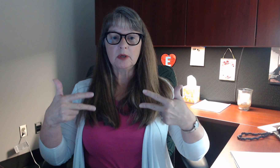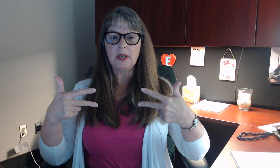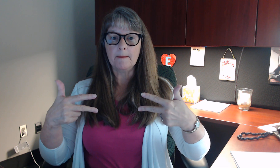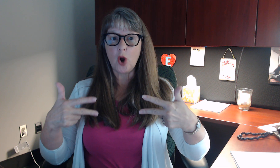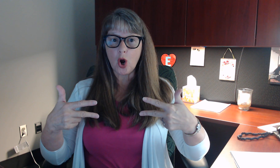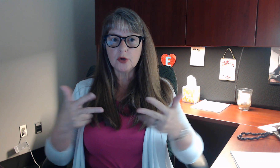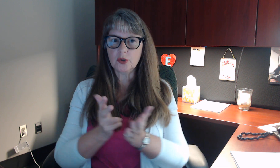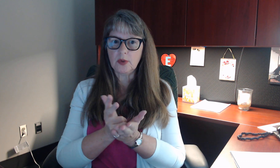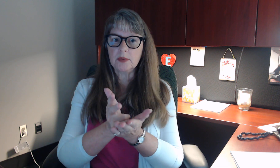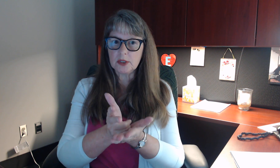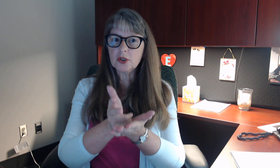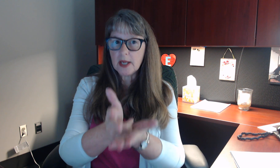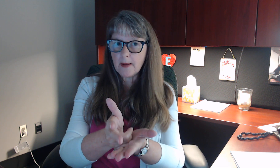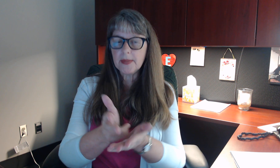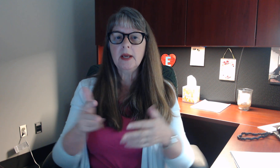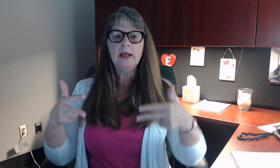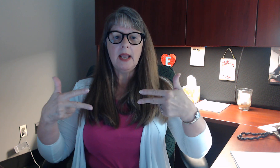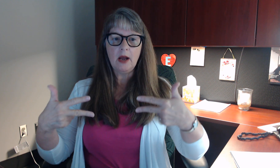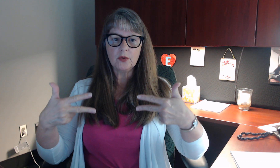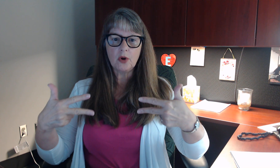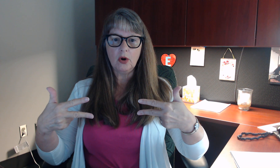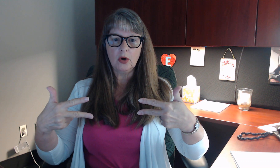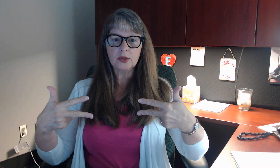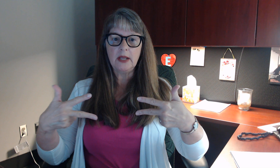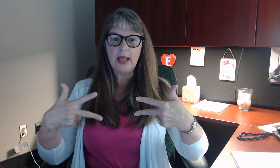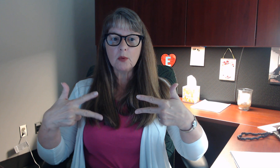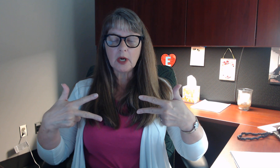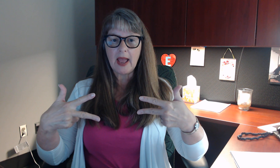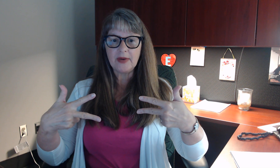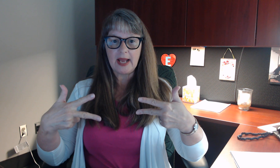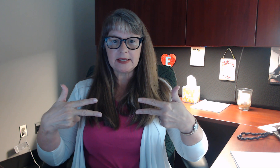become cars. It was a ship. Now they're cars, and now we're going to have an accident.